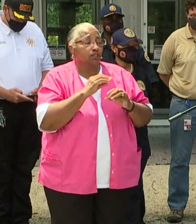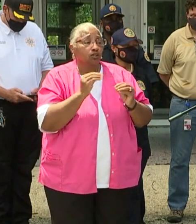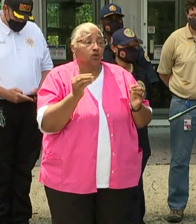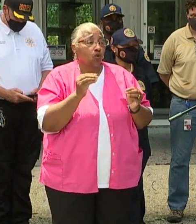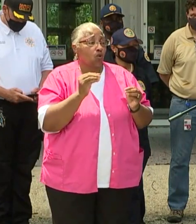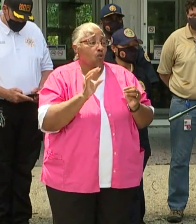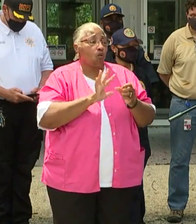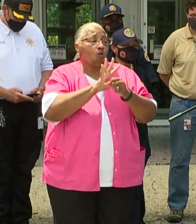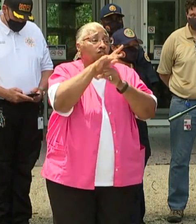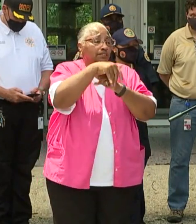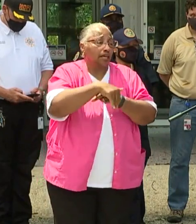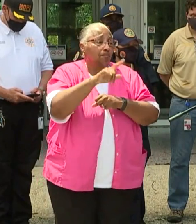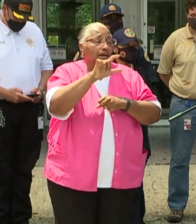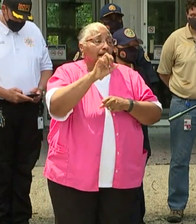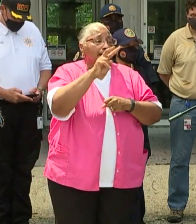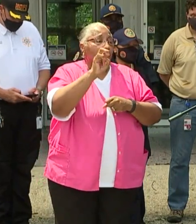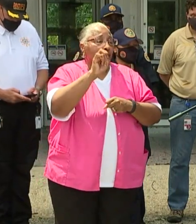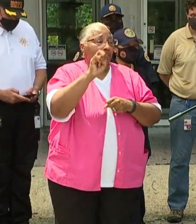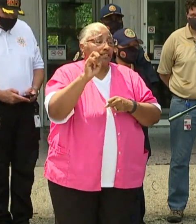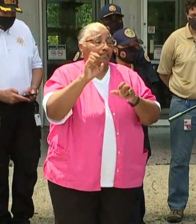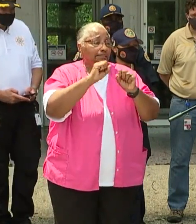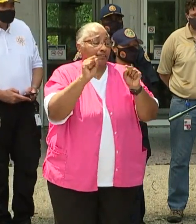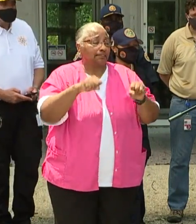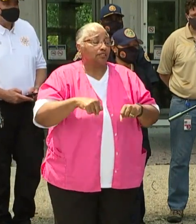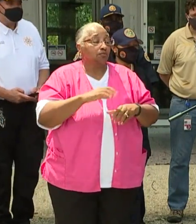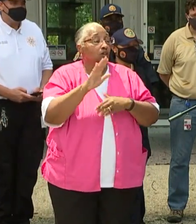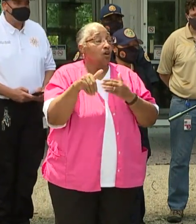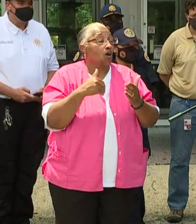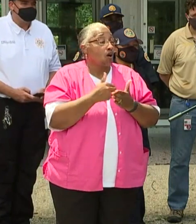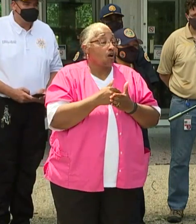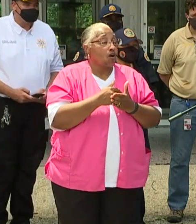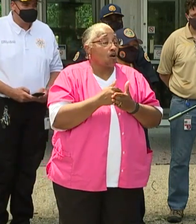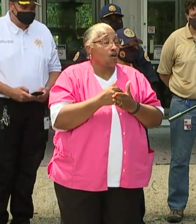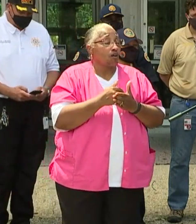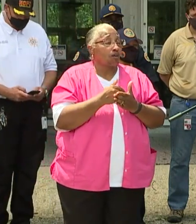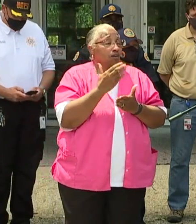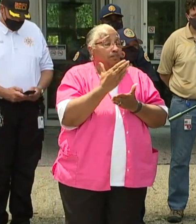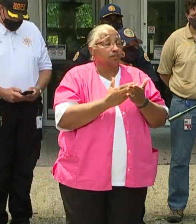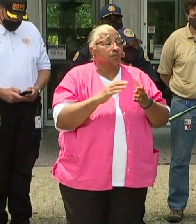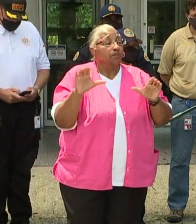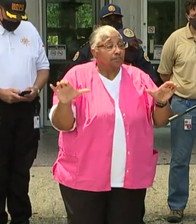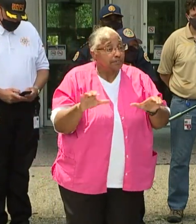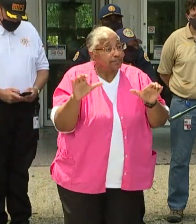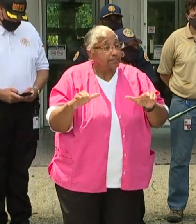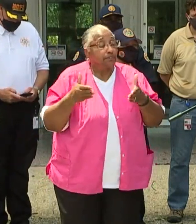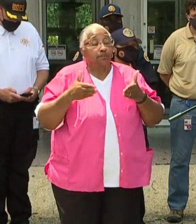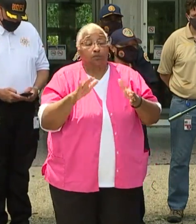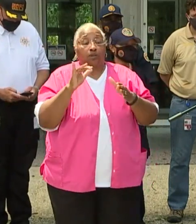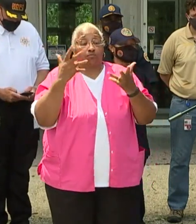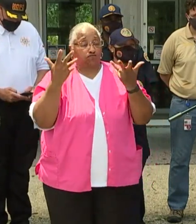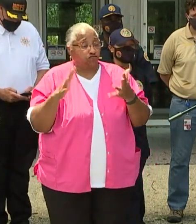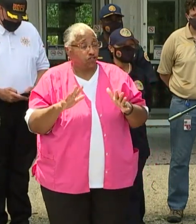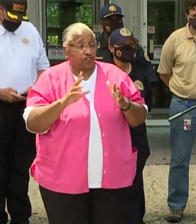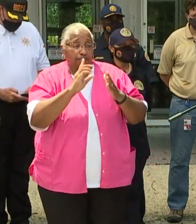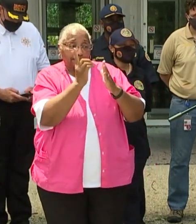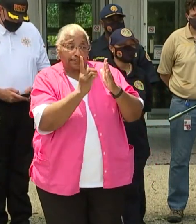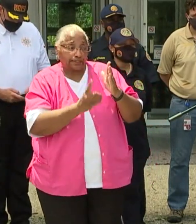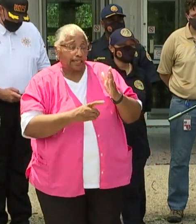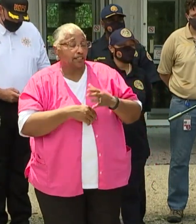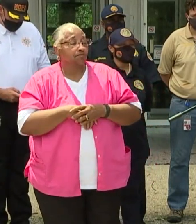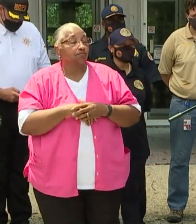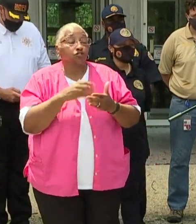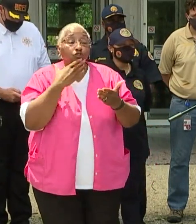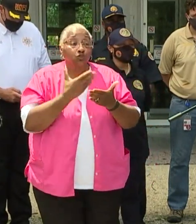or overtopping of the levee system. All of the components performed as designed. The